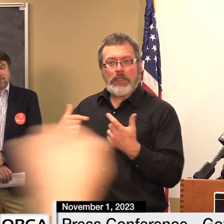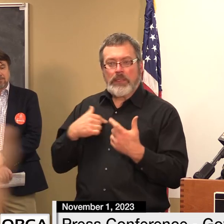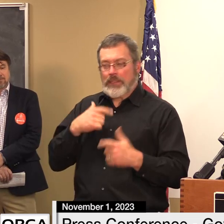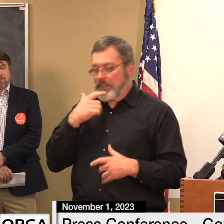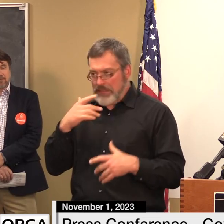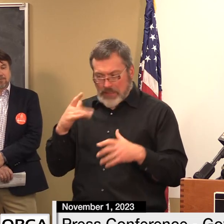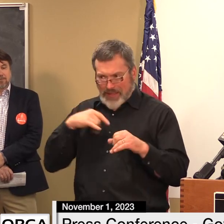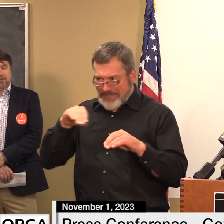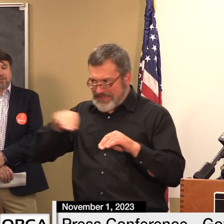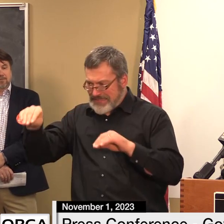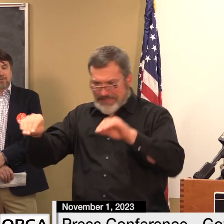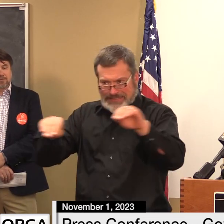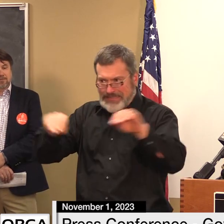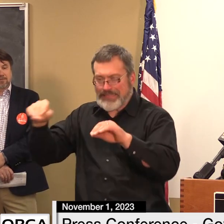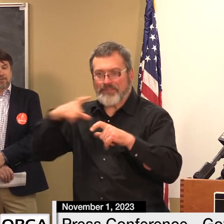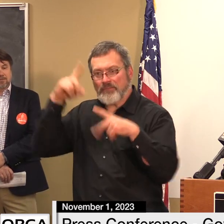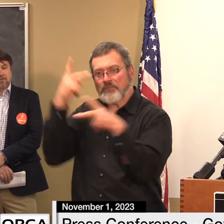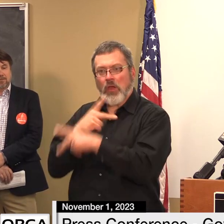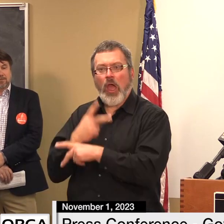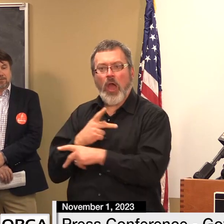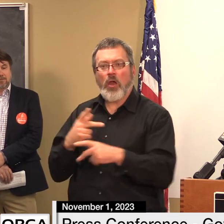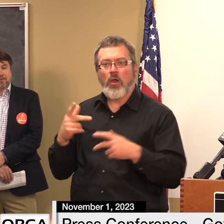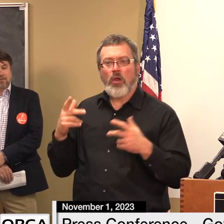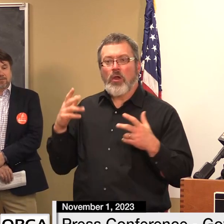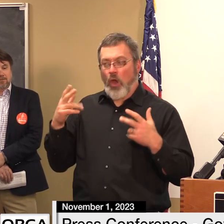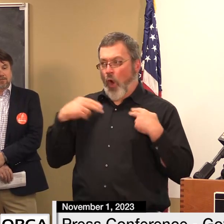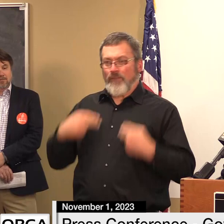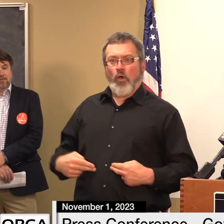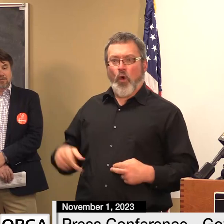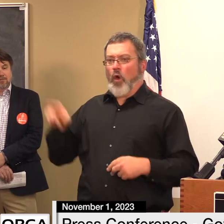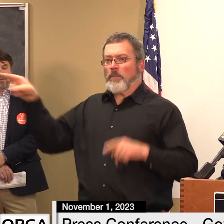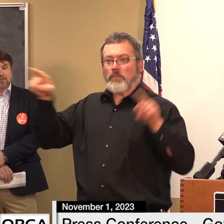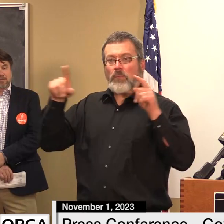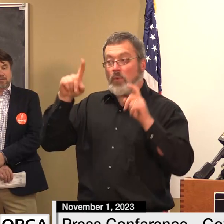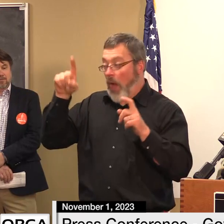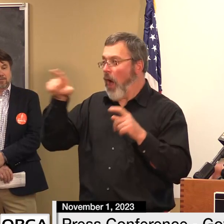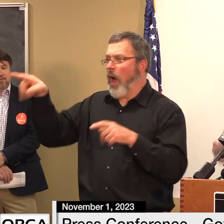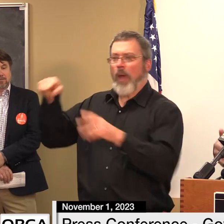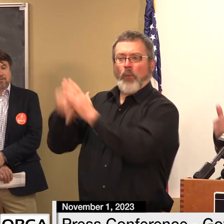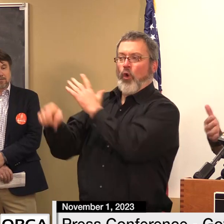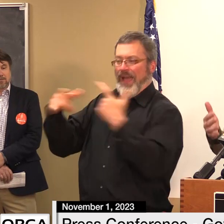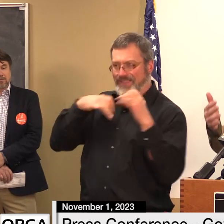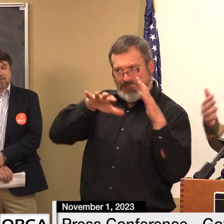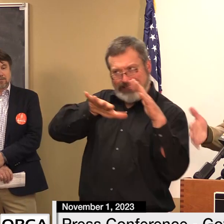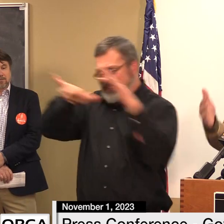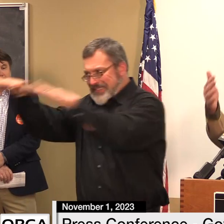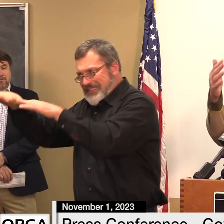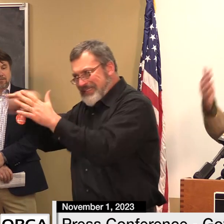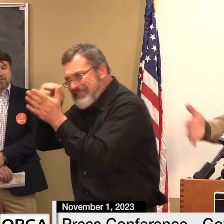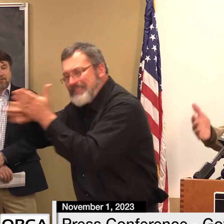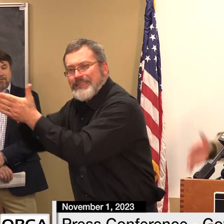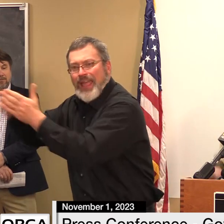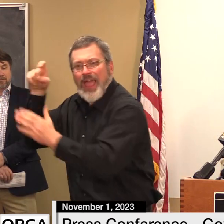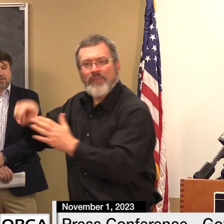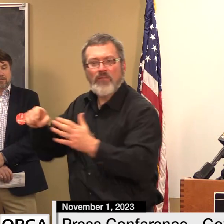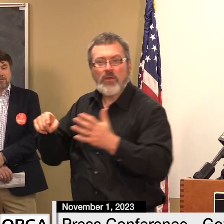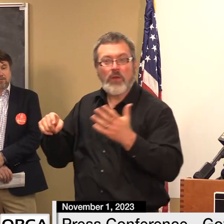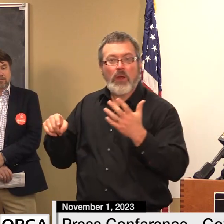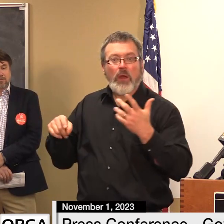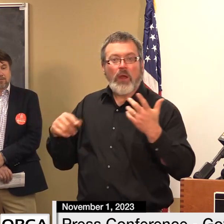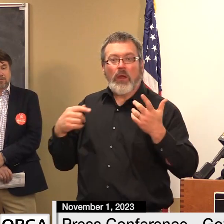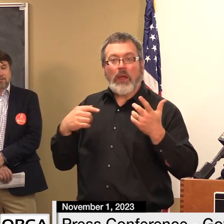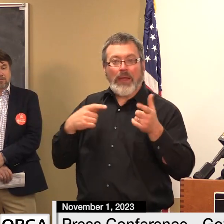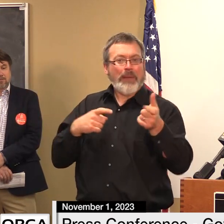uniform resources, to assist with these homicides. And there's just not enough of us out there to enforce the speed all the